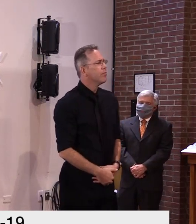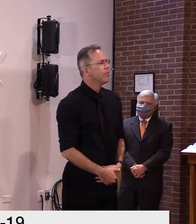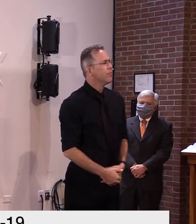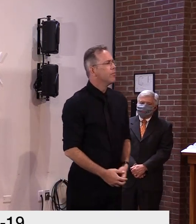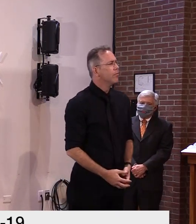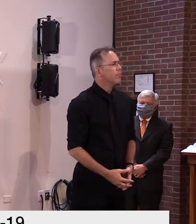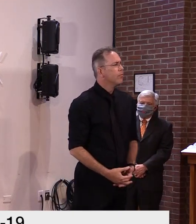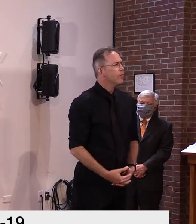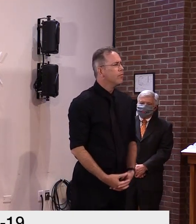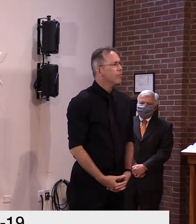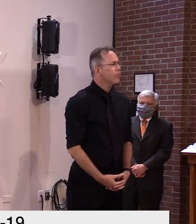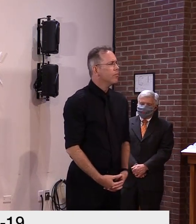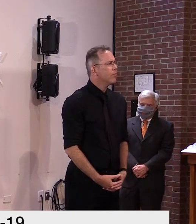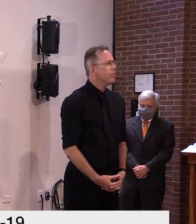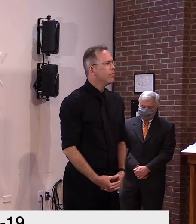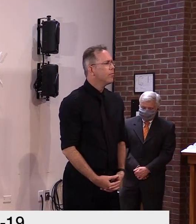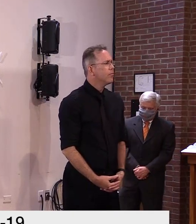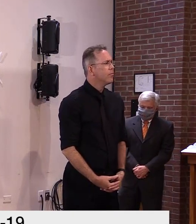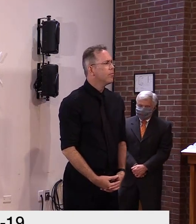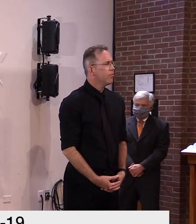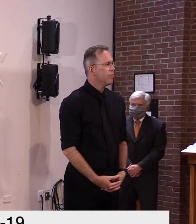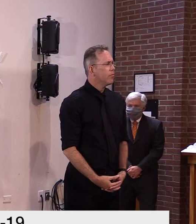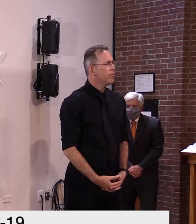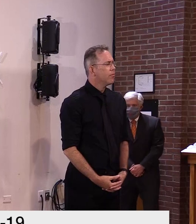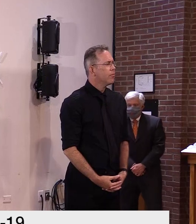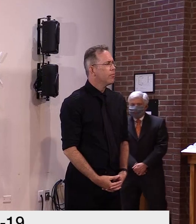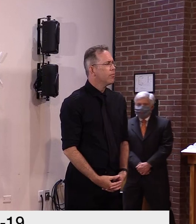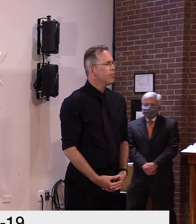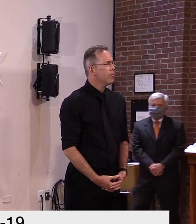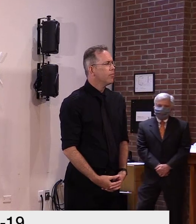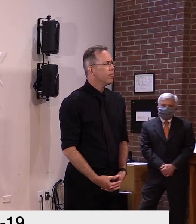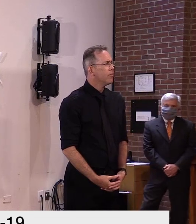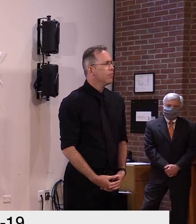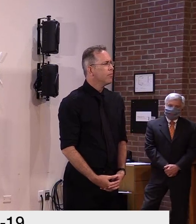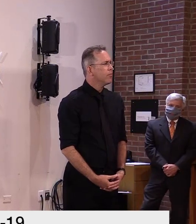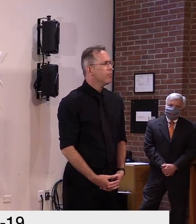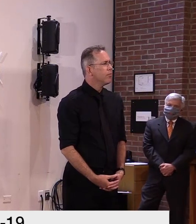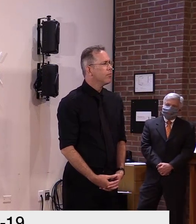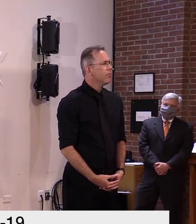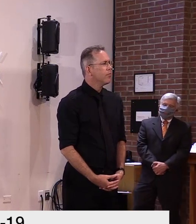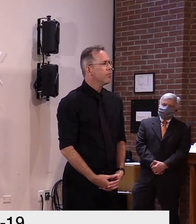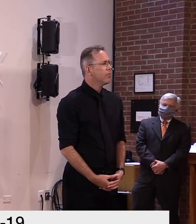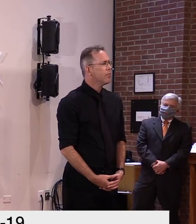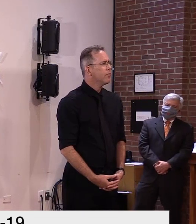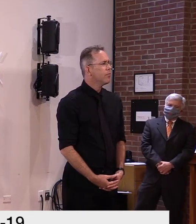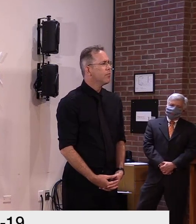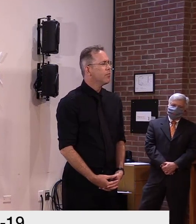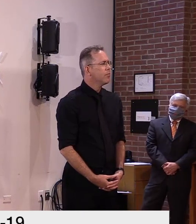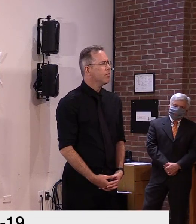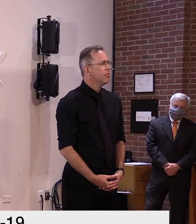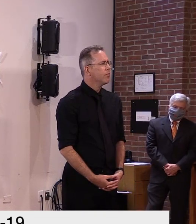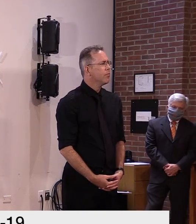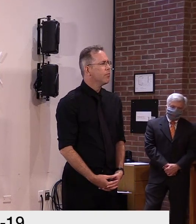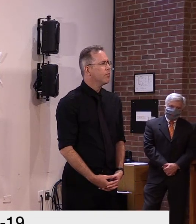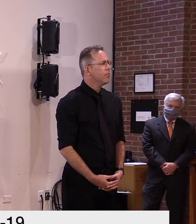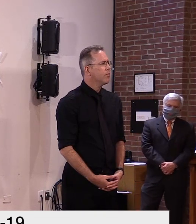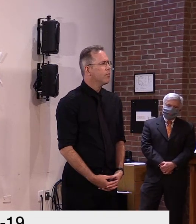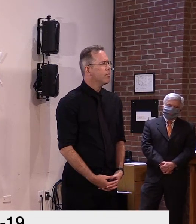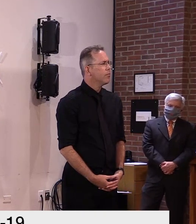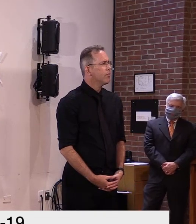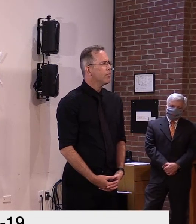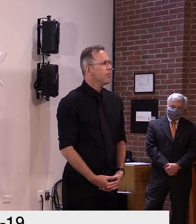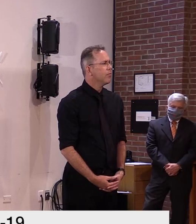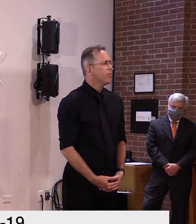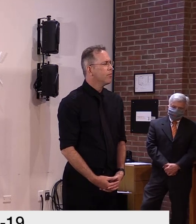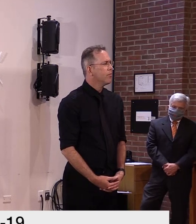little earlier, Grafton County just turned to yellow. And a number of our border communities are intertwined with the towns right across